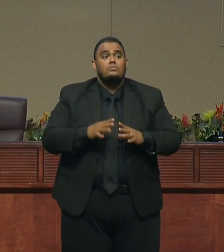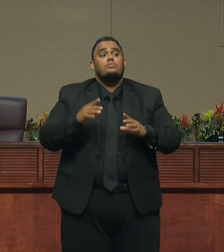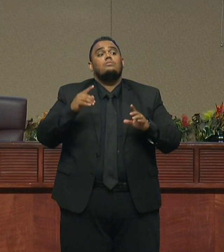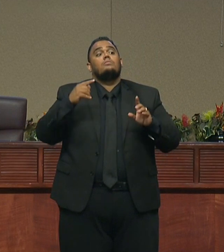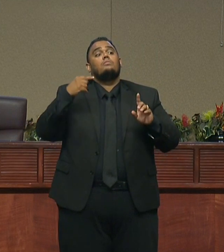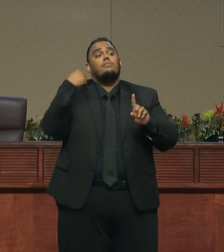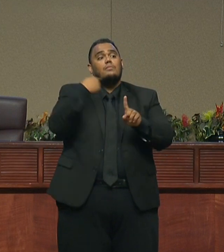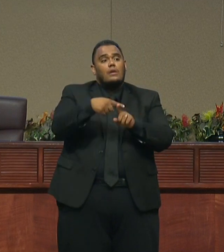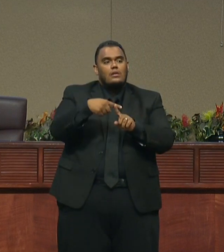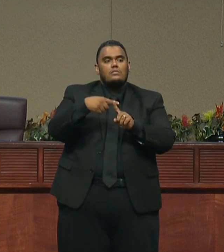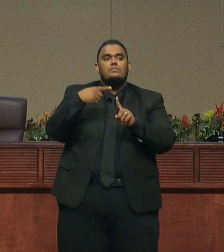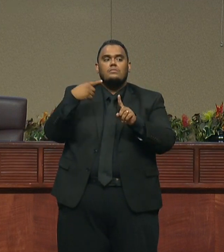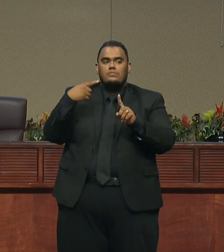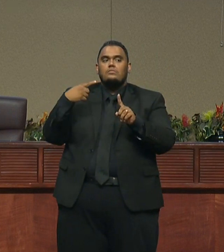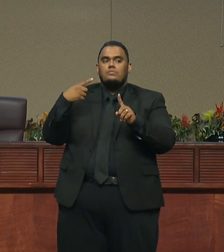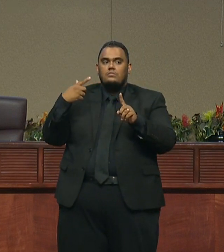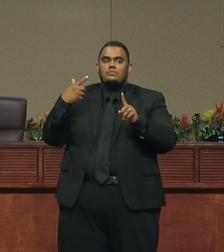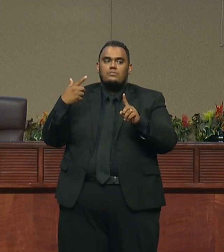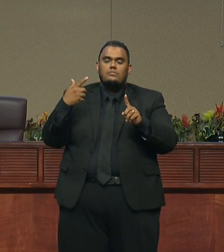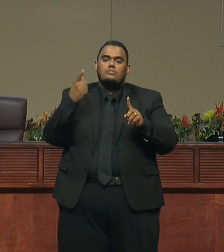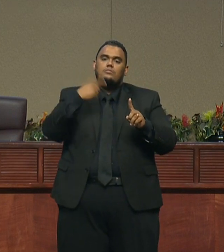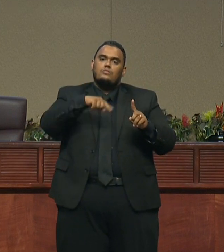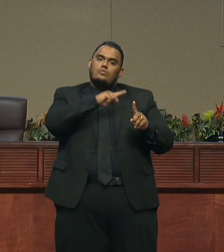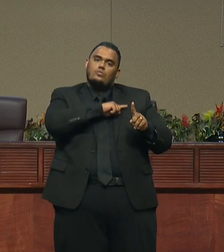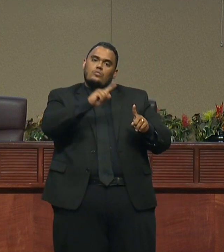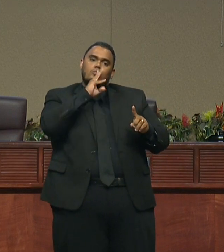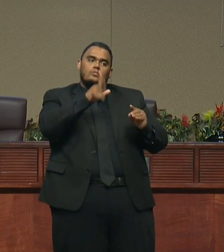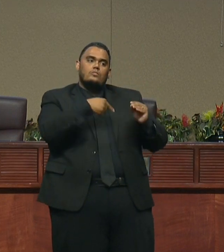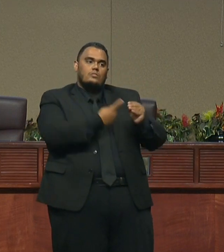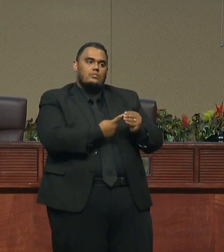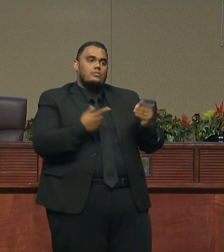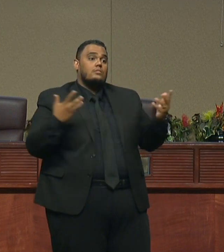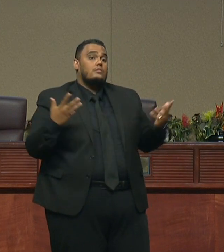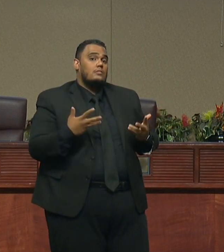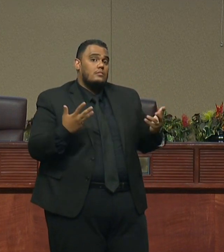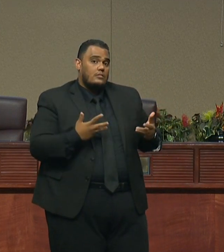we're talking about would be